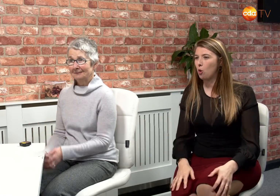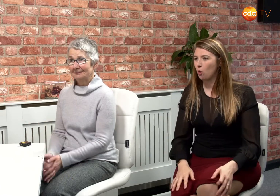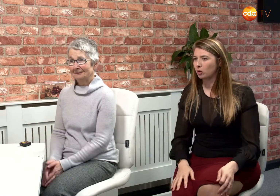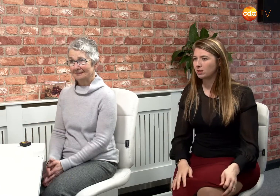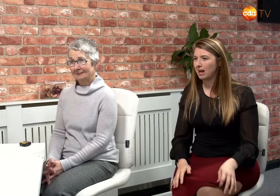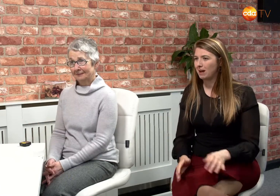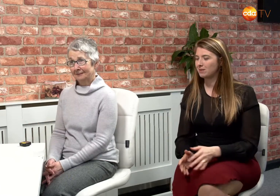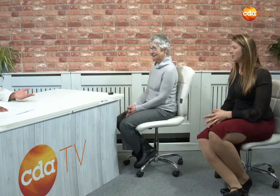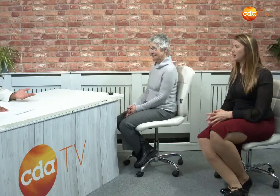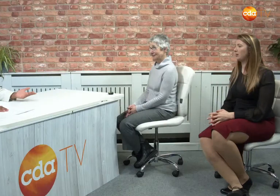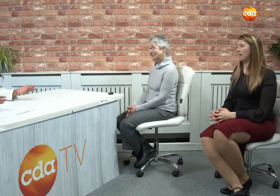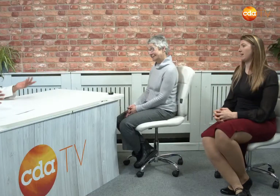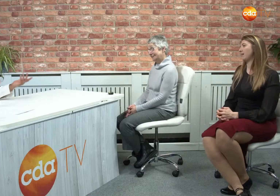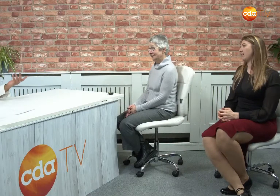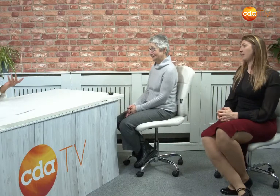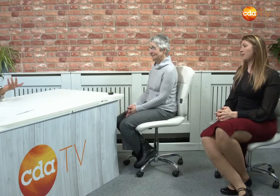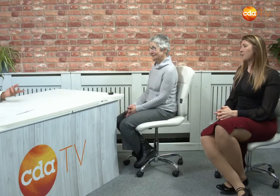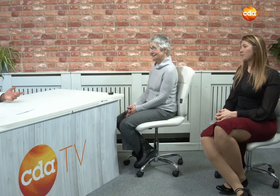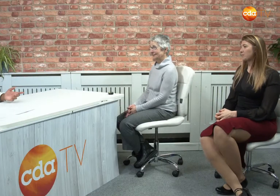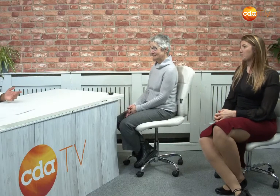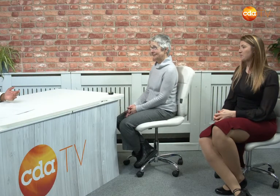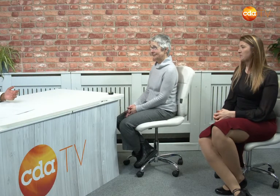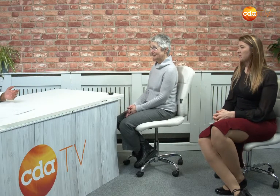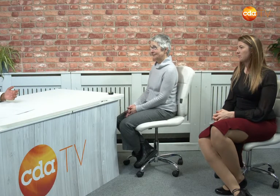Absolutely, of course, absolutely.